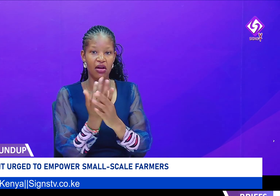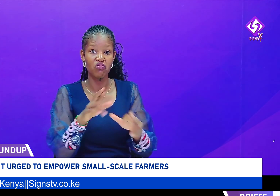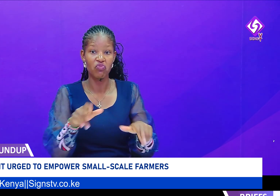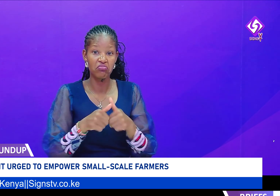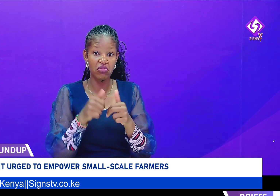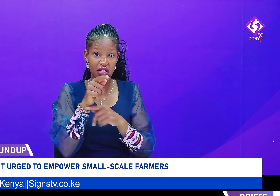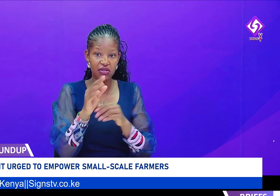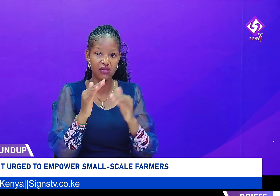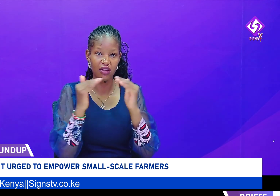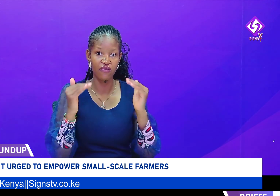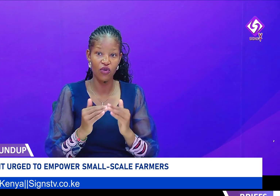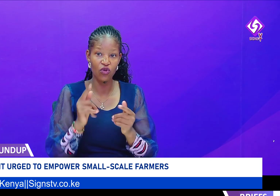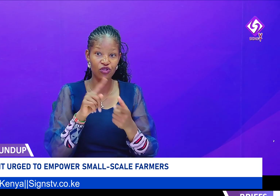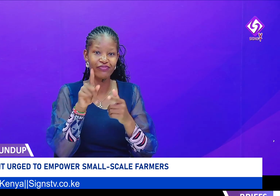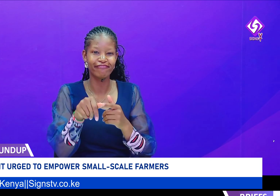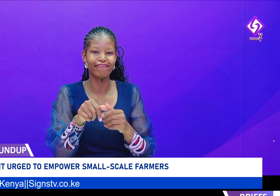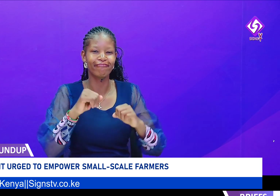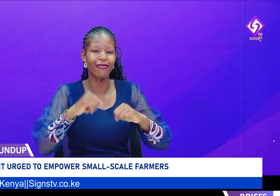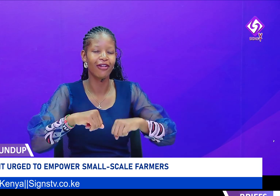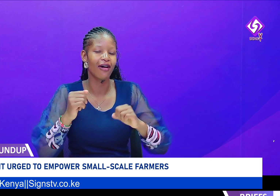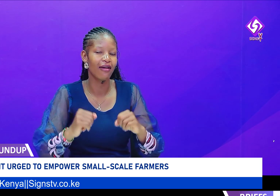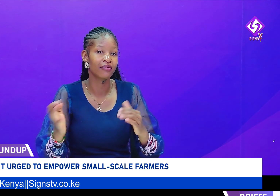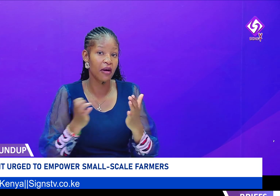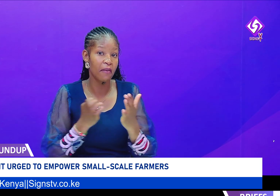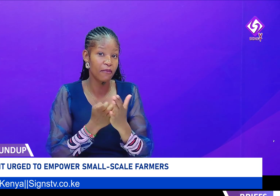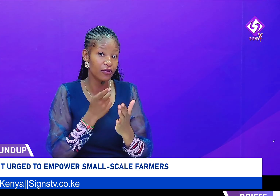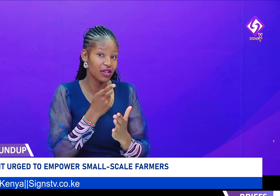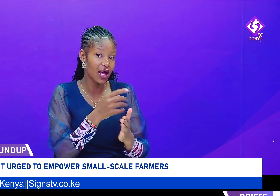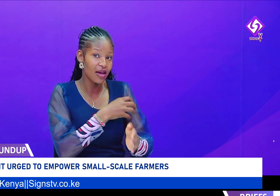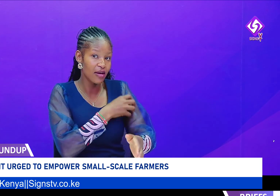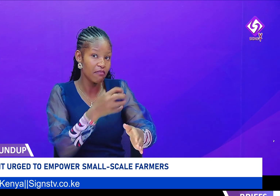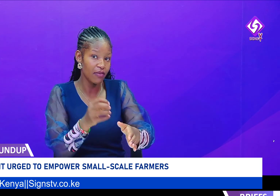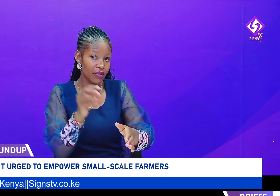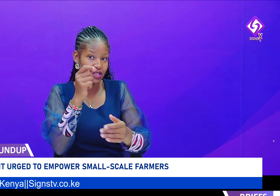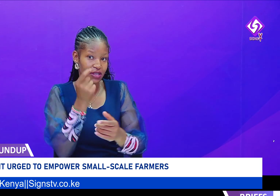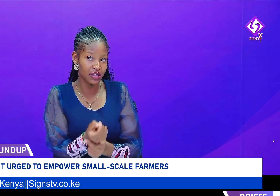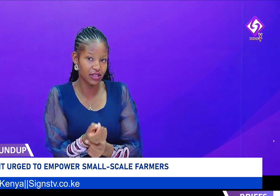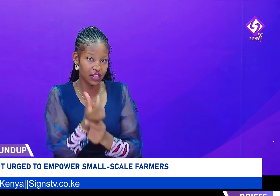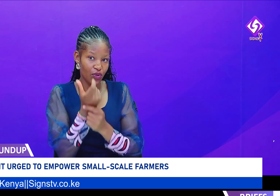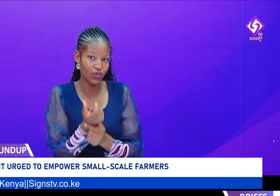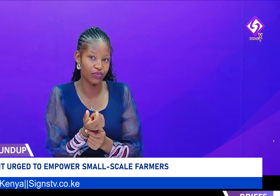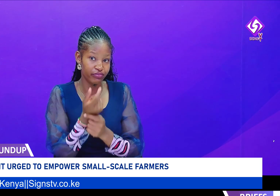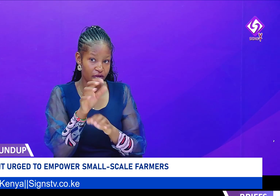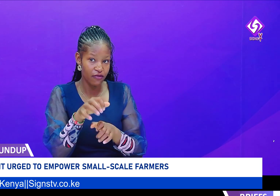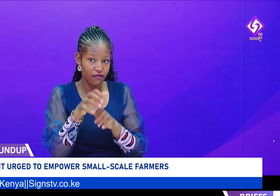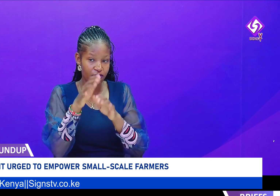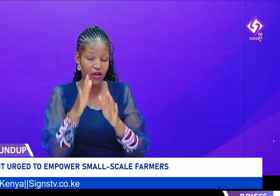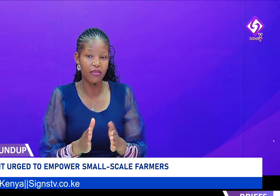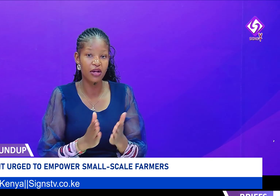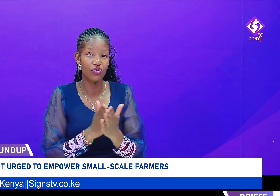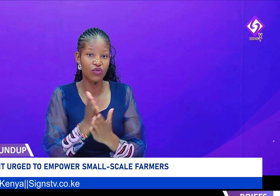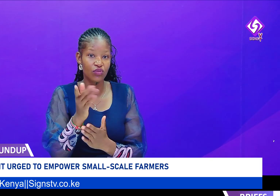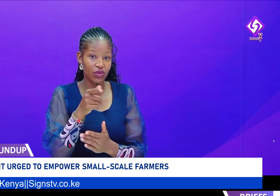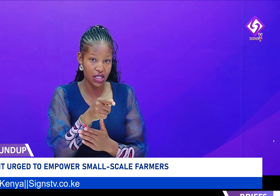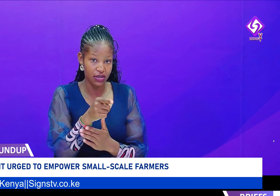the grassroots level, to be able to empower small-scale farmers through modern farming techniques as a